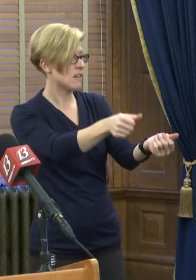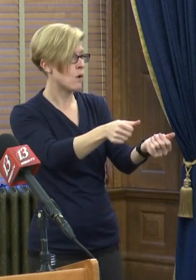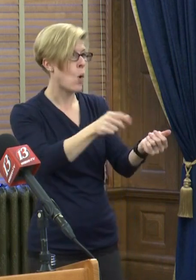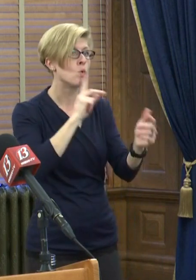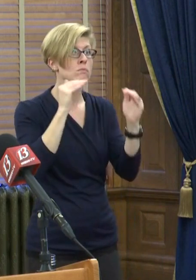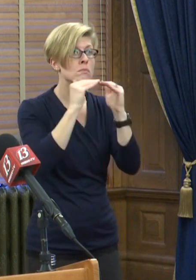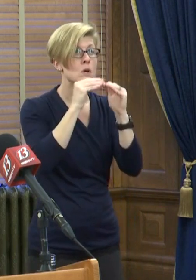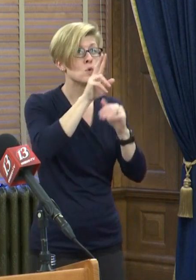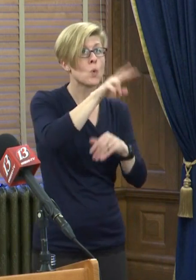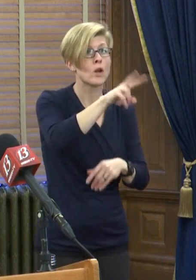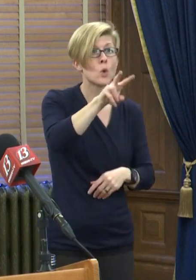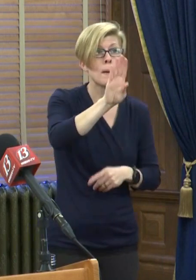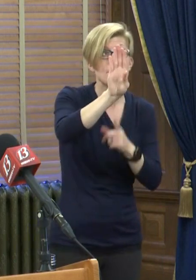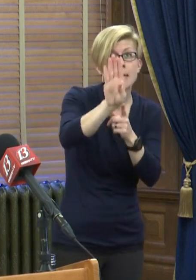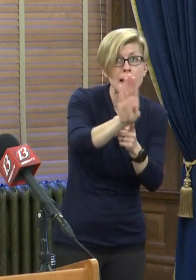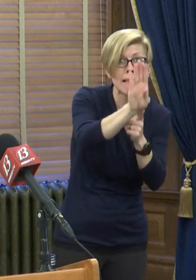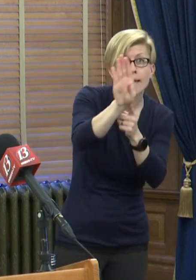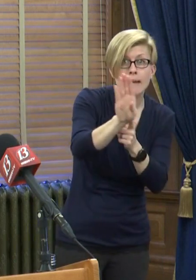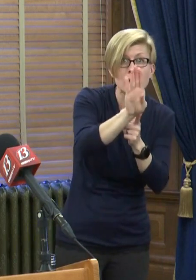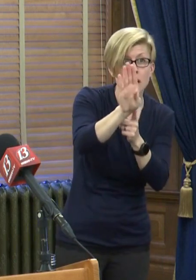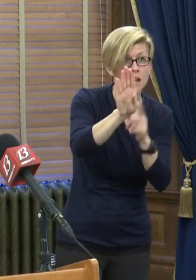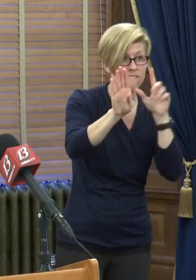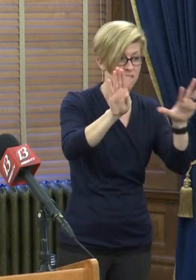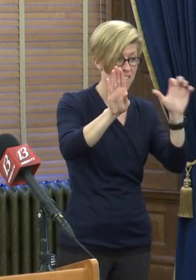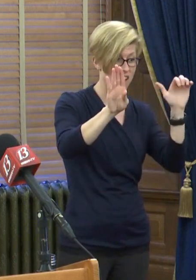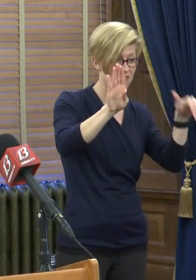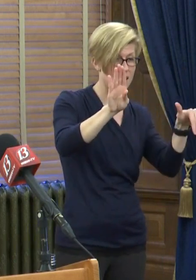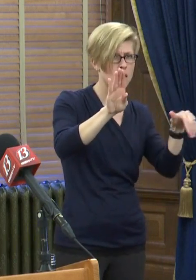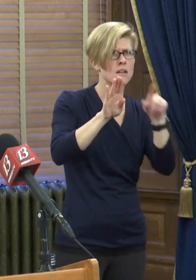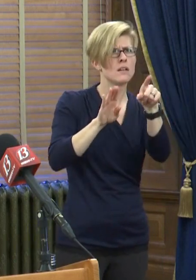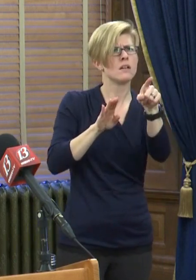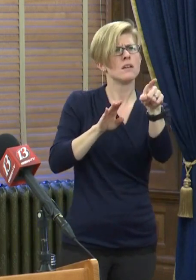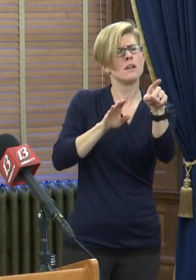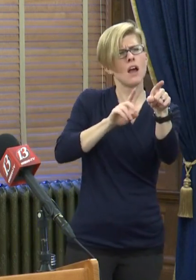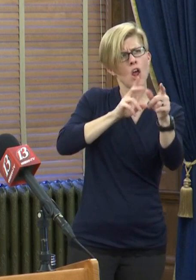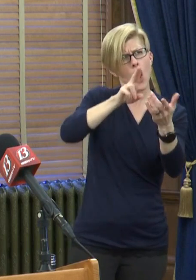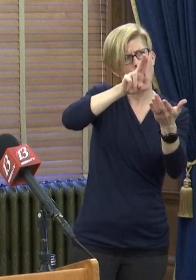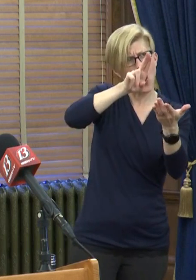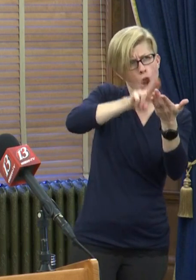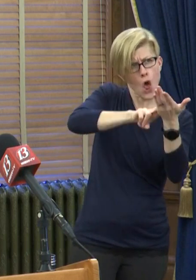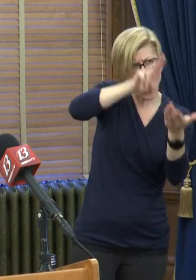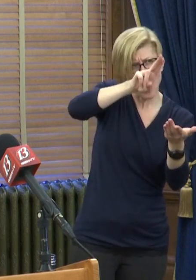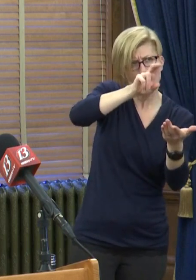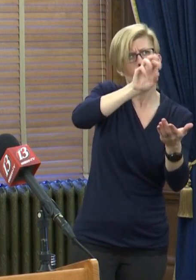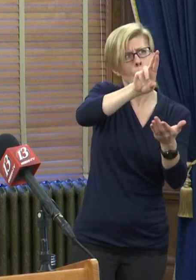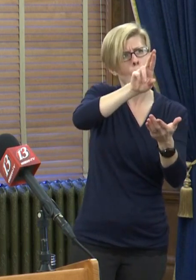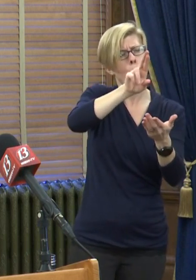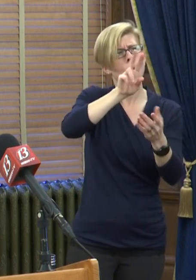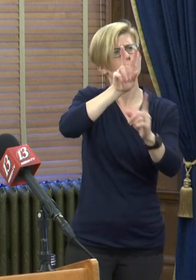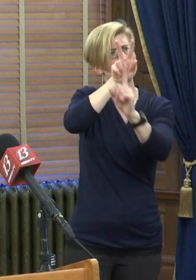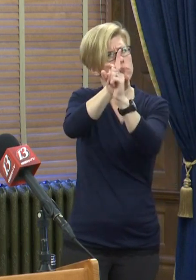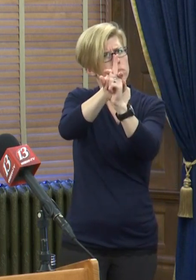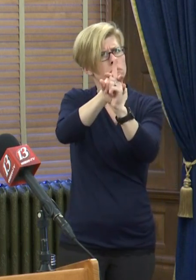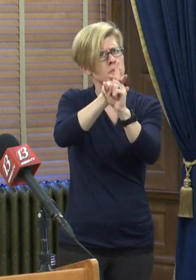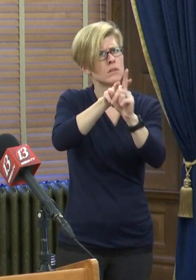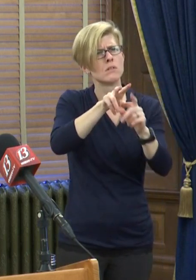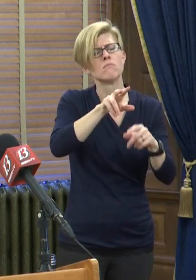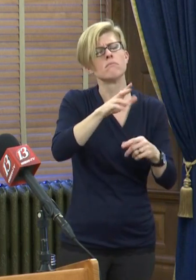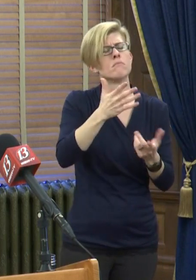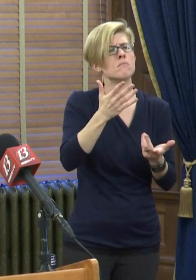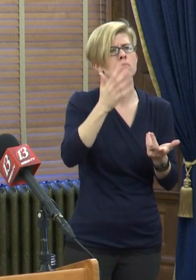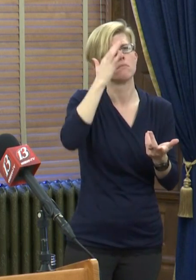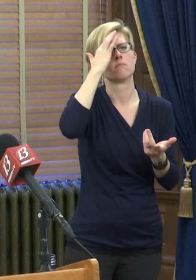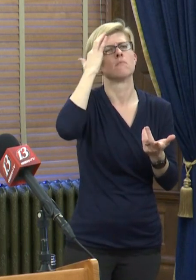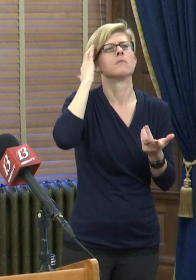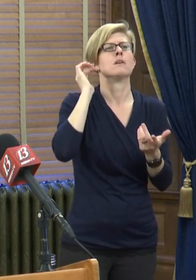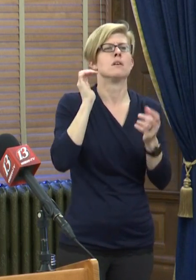talking 22 billion. I mean, I understand that that's login attempts, not actual fraudulent claims, but I mean, even if we're talking a fraction